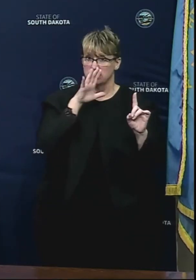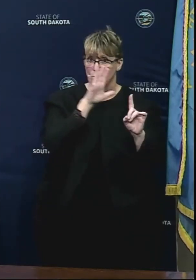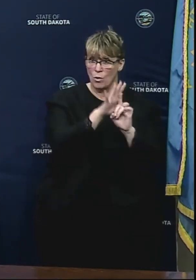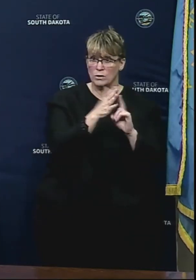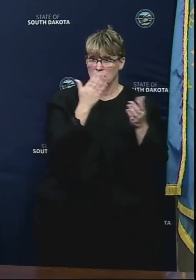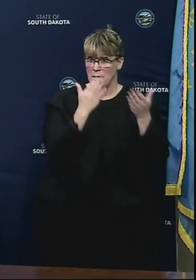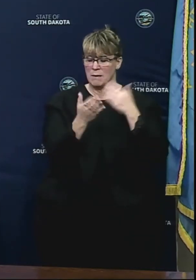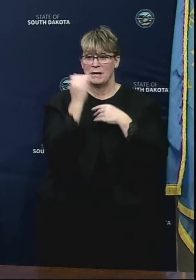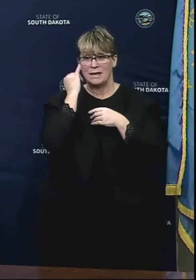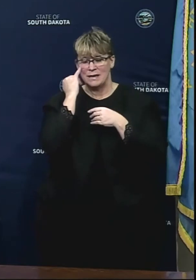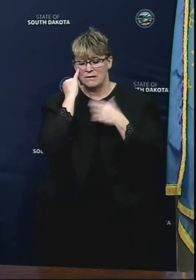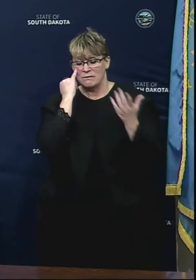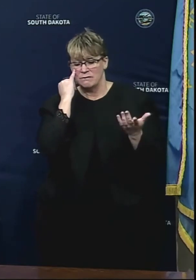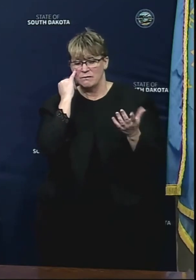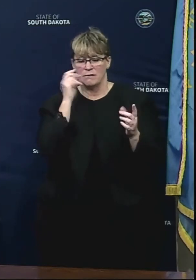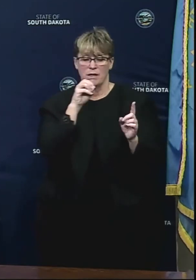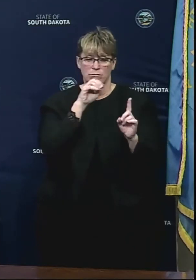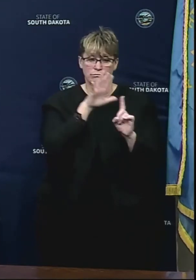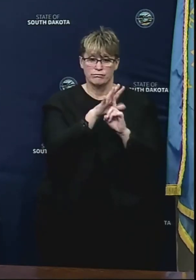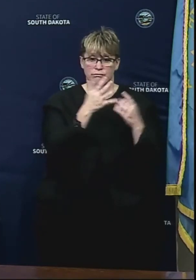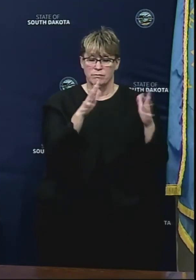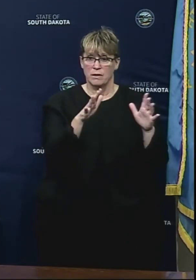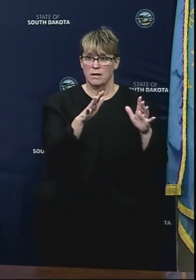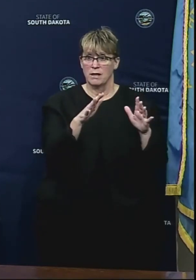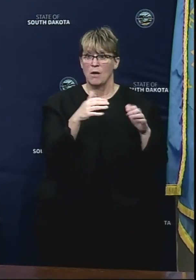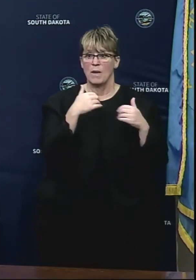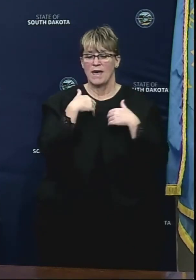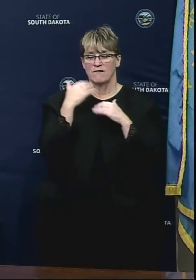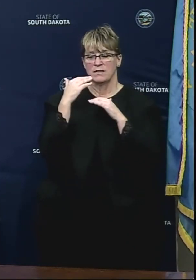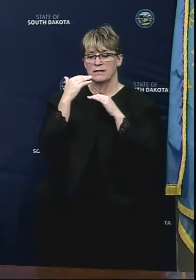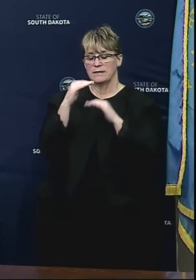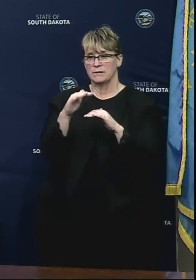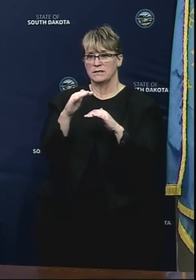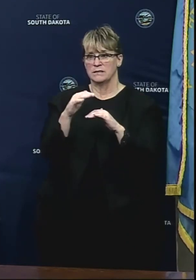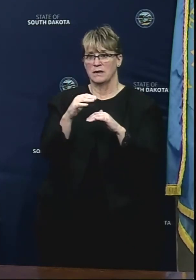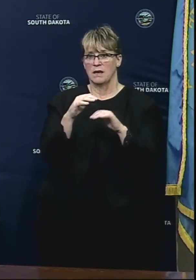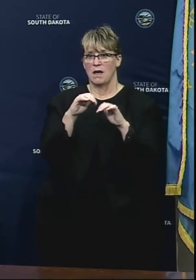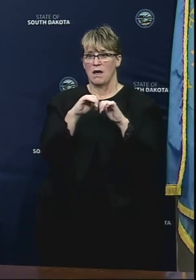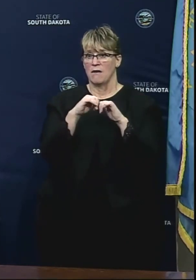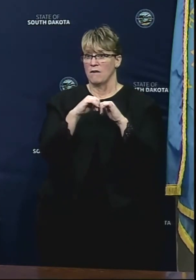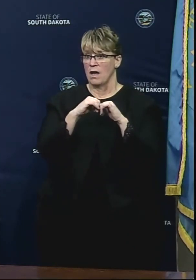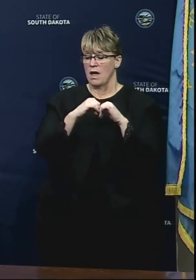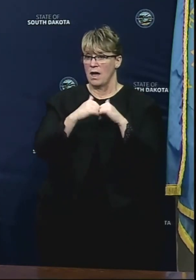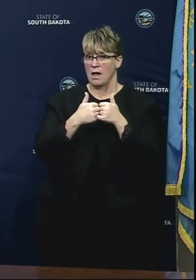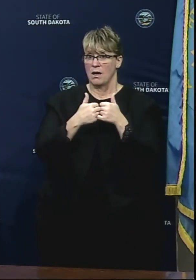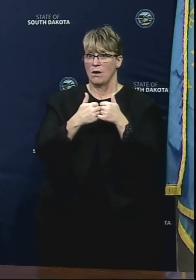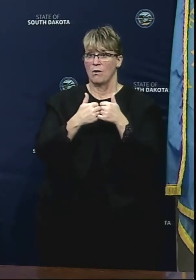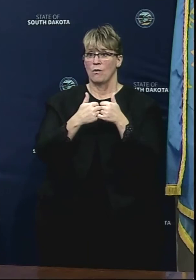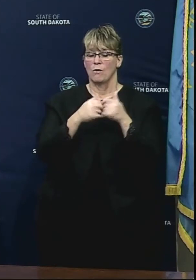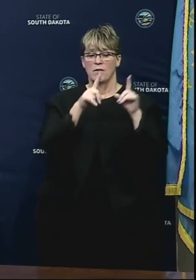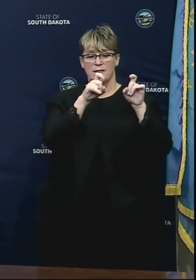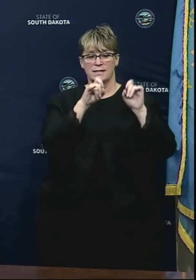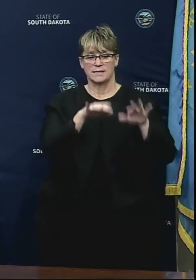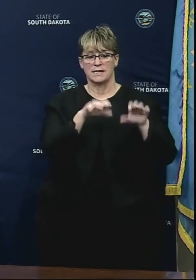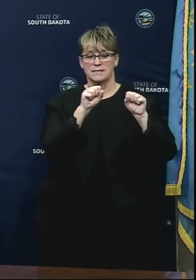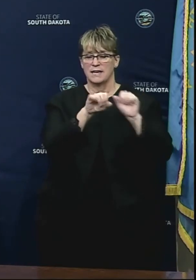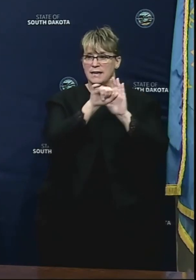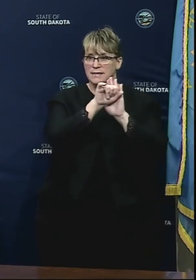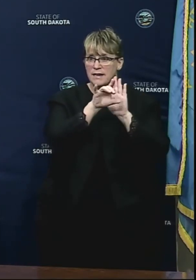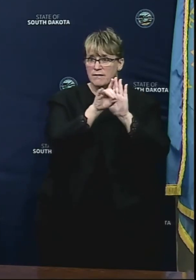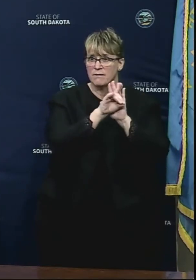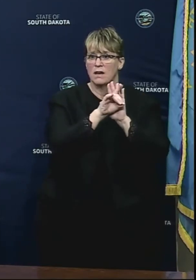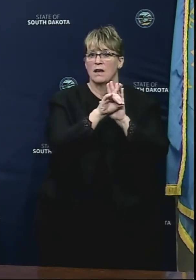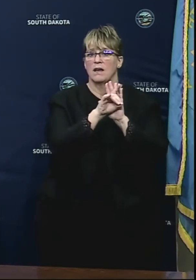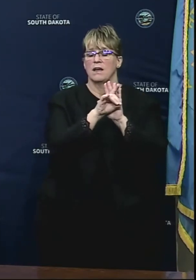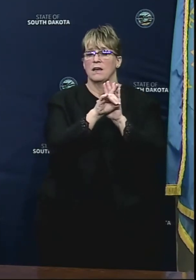exposed, and there are detection limits of how the test is able to